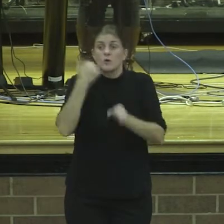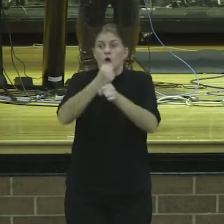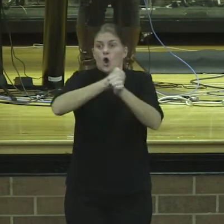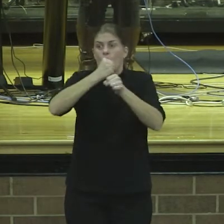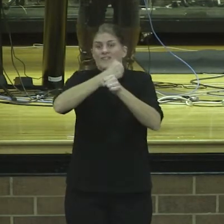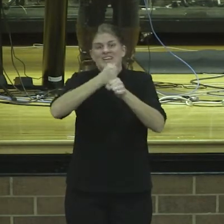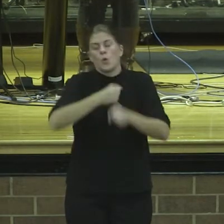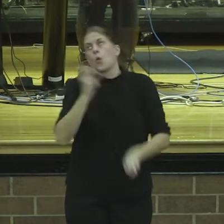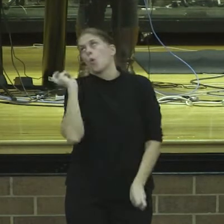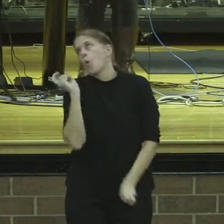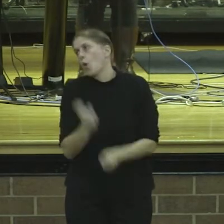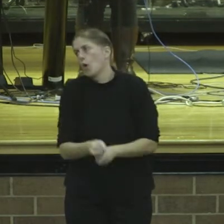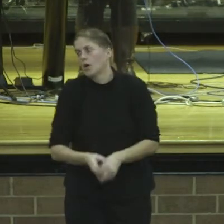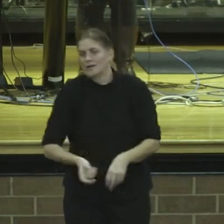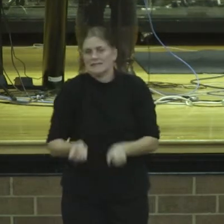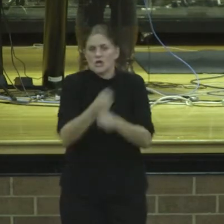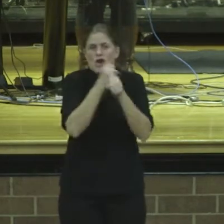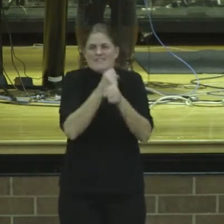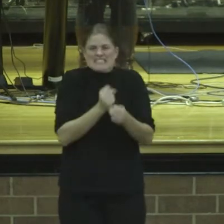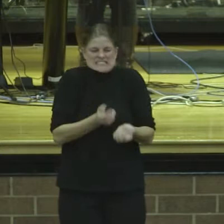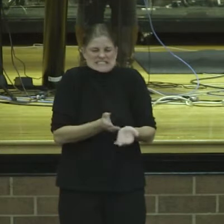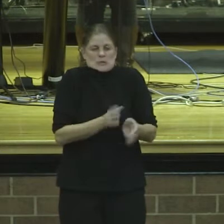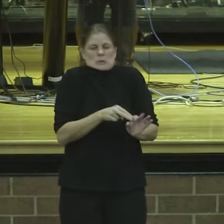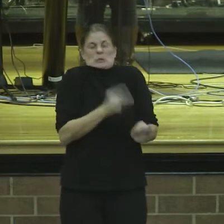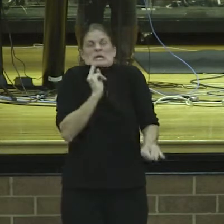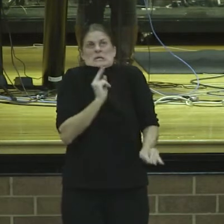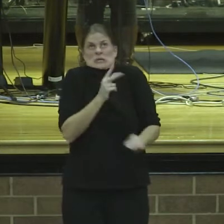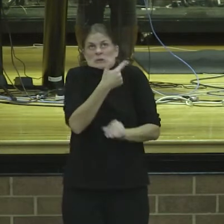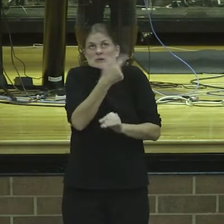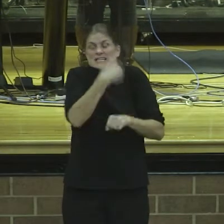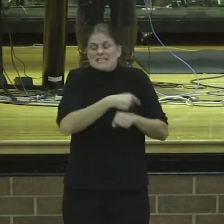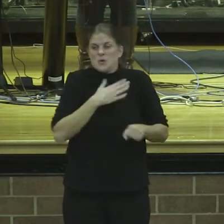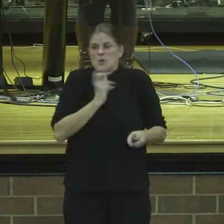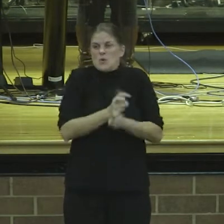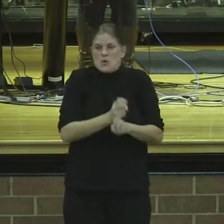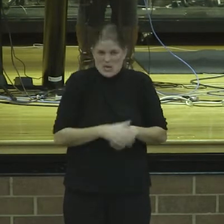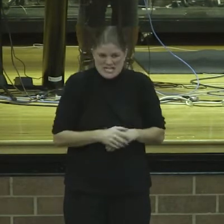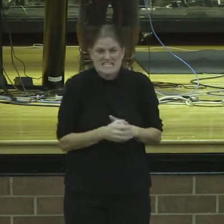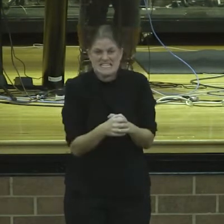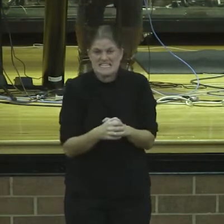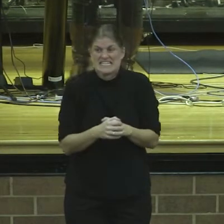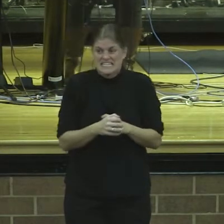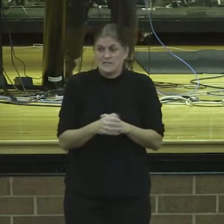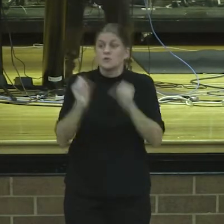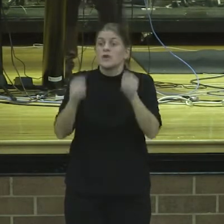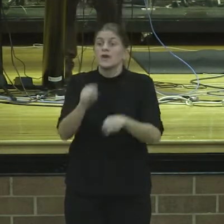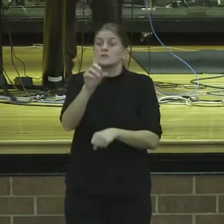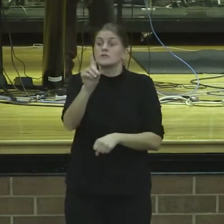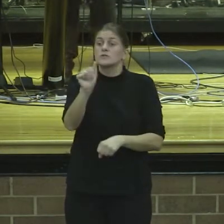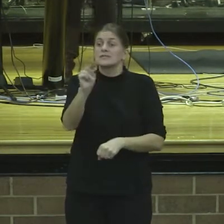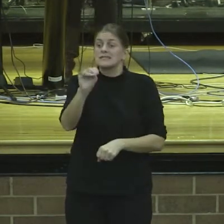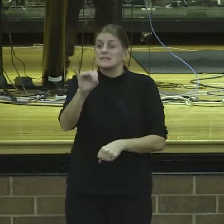was, again, one of the hardest things. Not the hardest thing, but one of the hardest things I've ever had to do. You could do a Daniel's fast. And again,